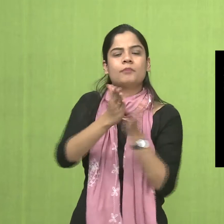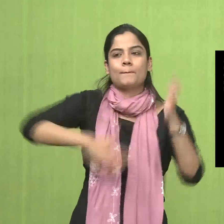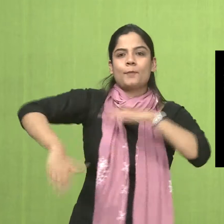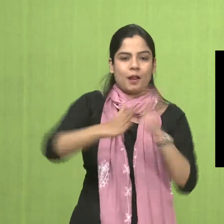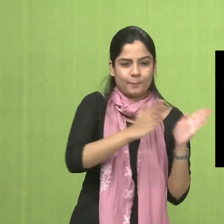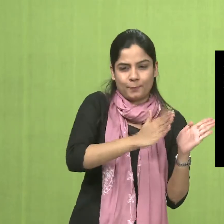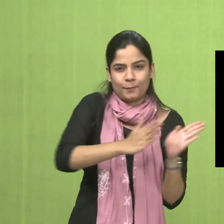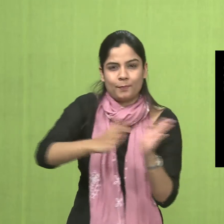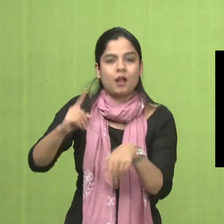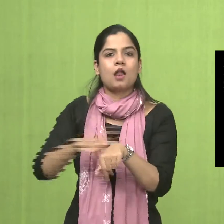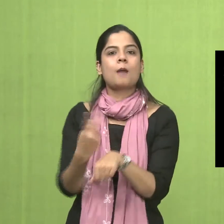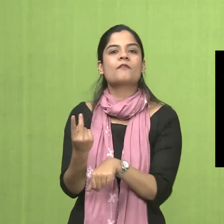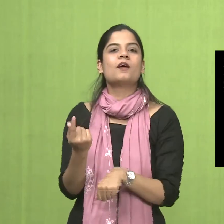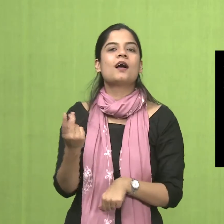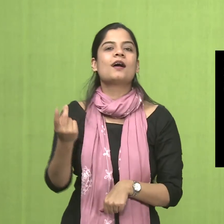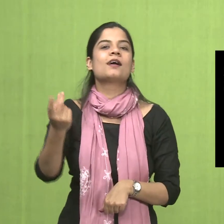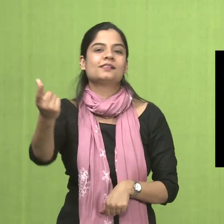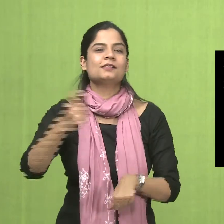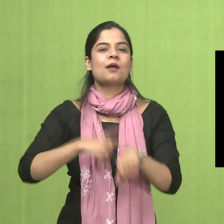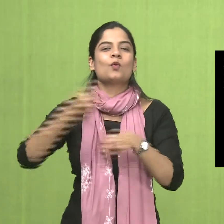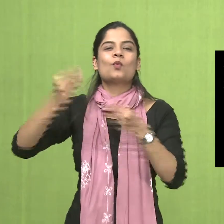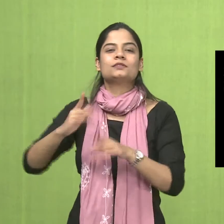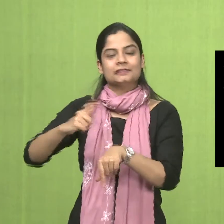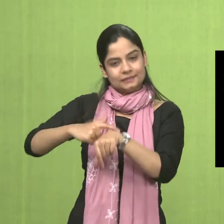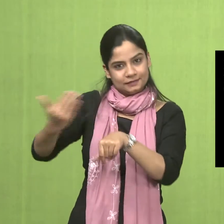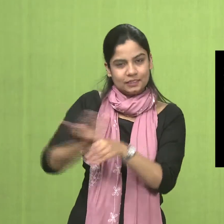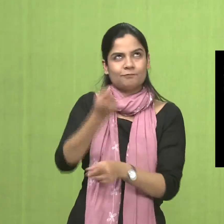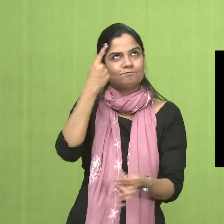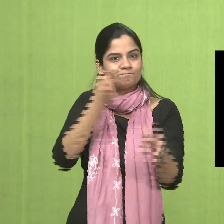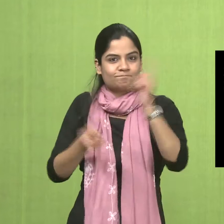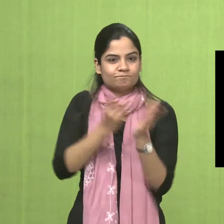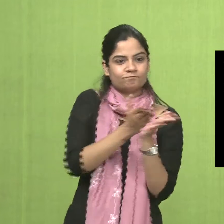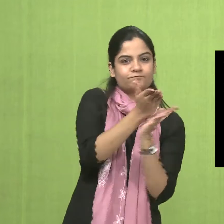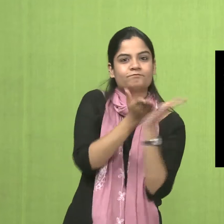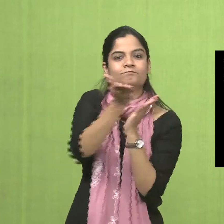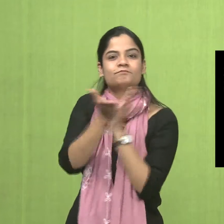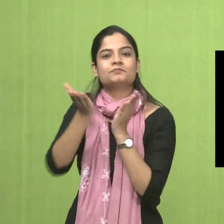Keep things prepared, plan well so that your time can be saved.